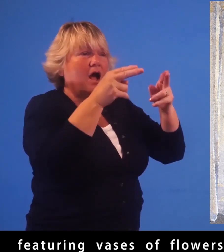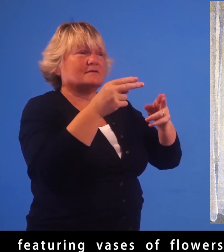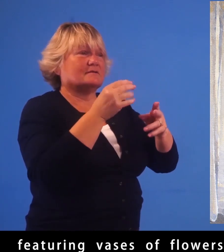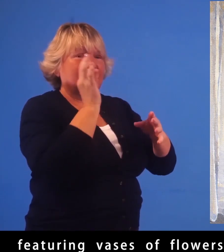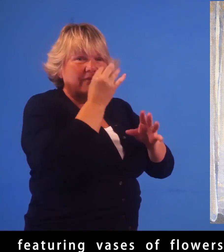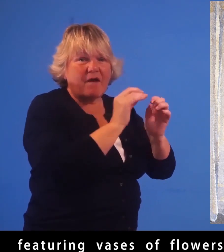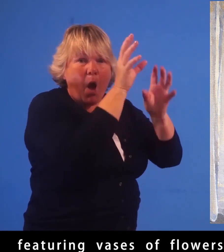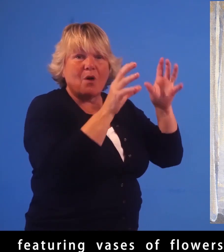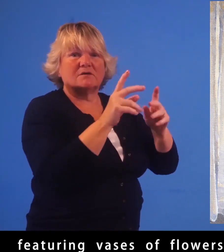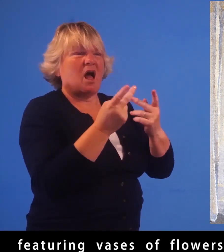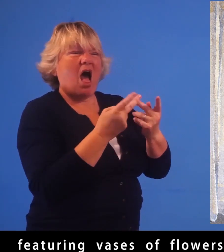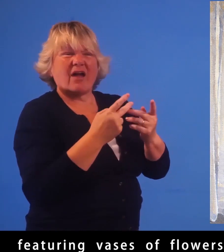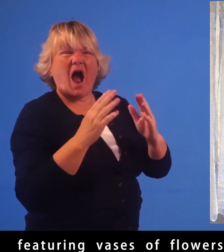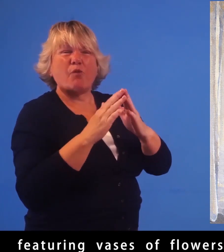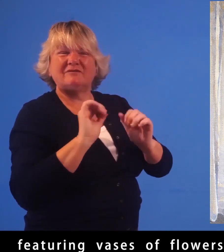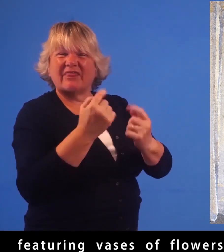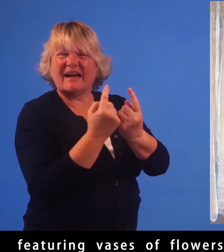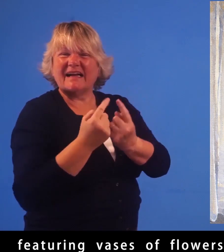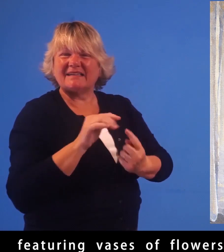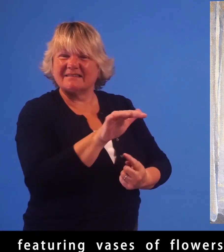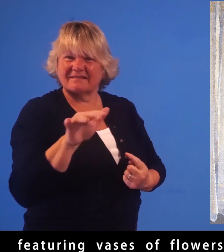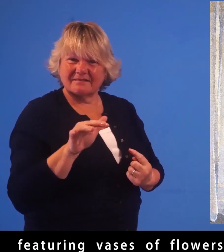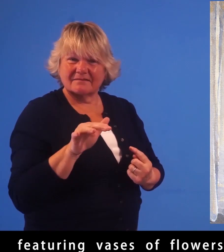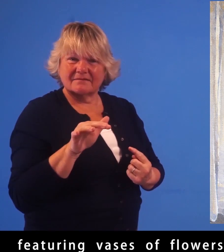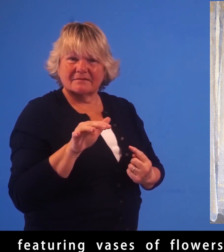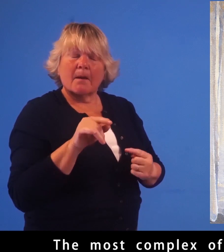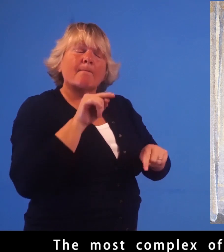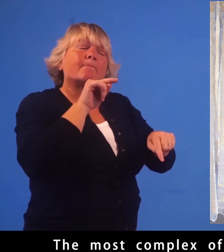featuring vases of flowers and other household items.